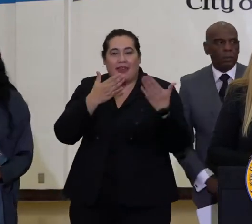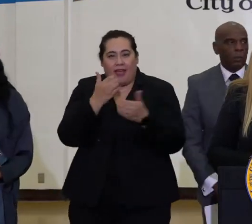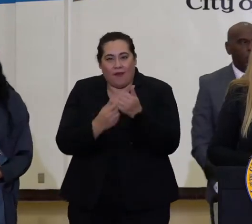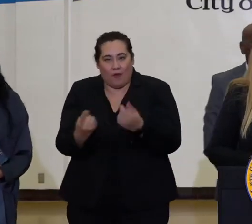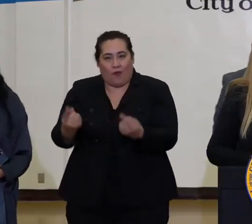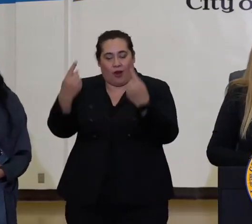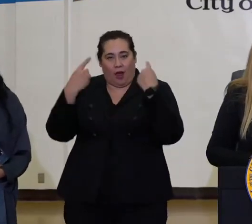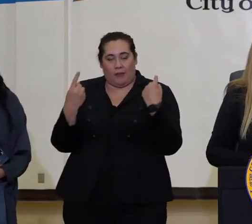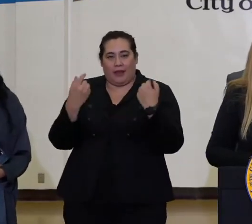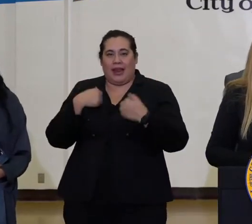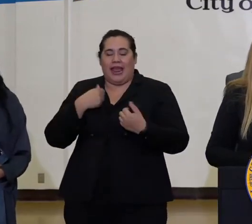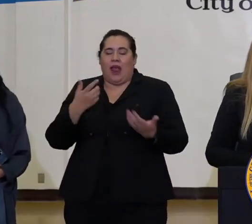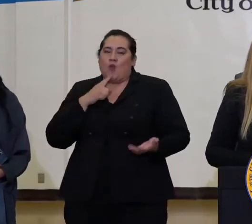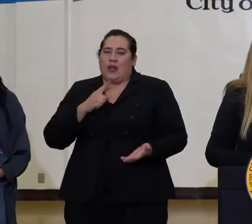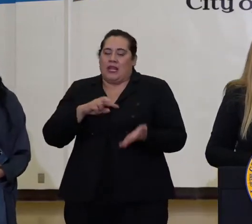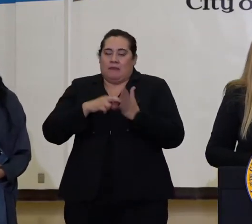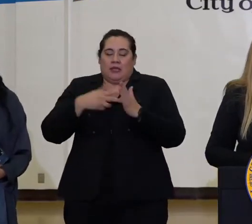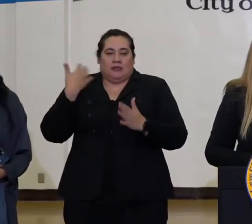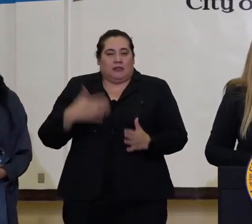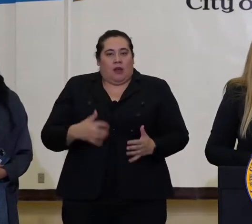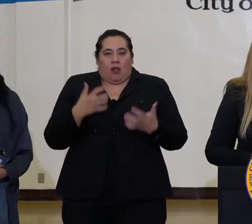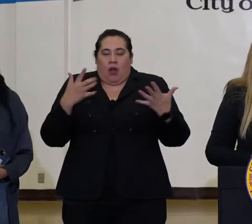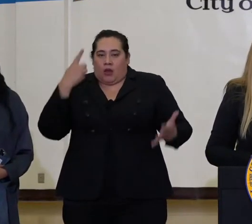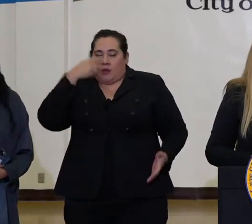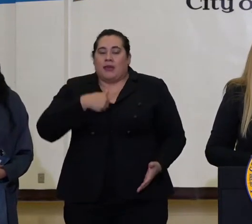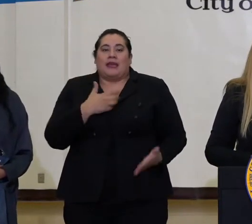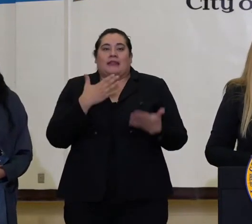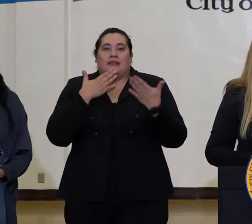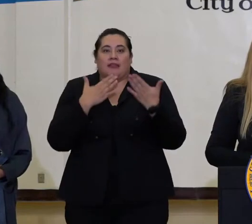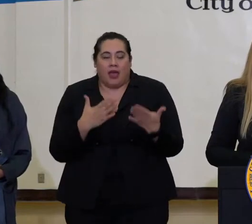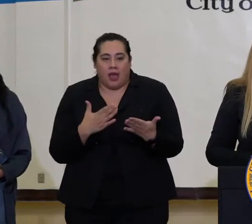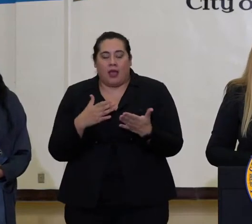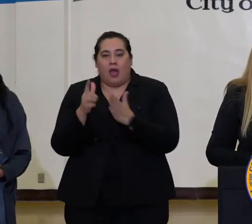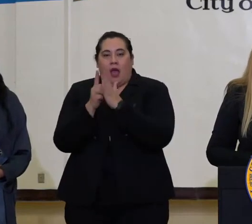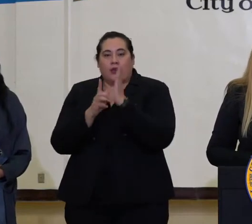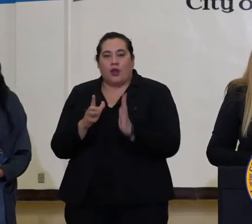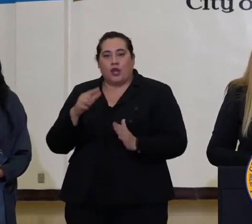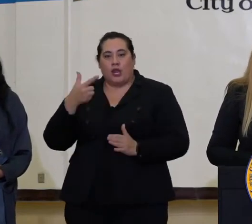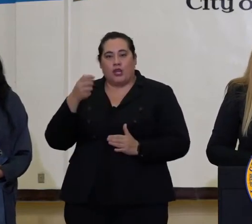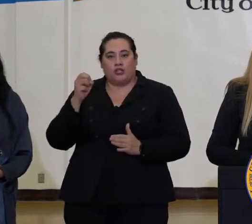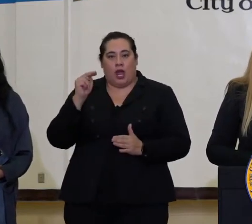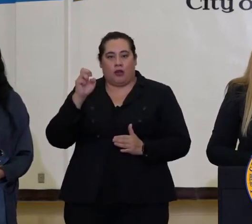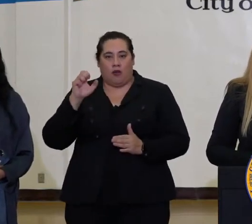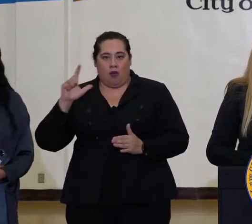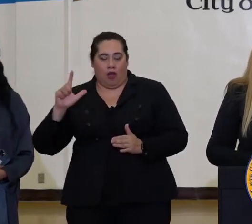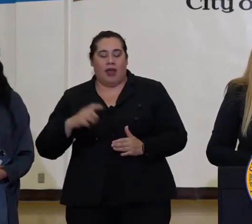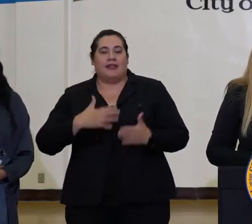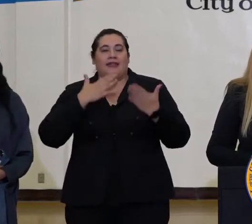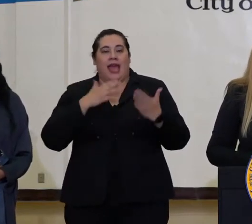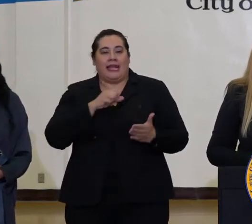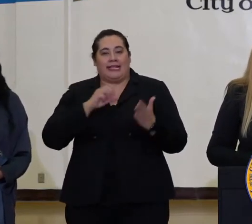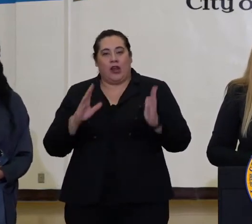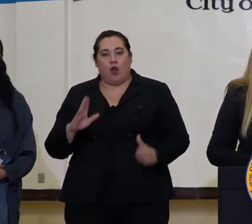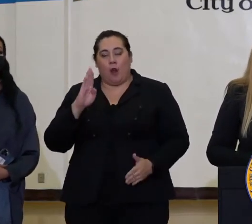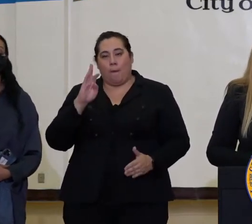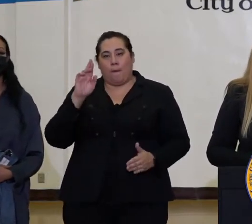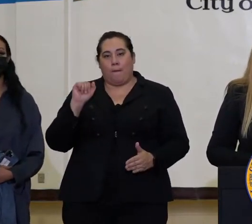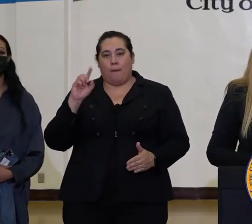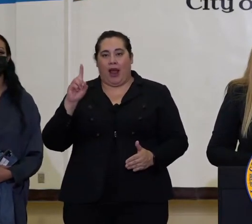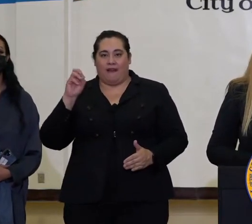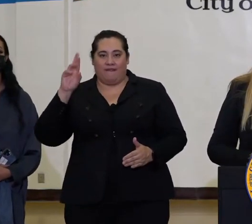out here. It really means a lot to me. Thank the Attorney General. Thank Senator